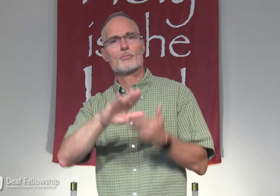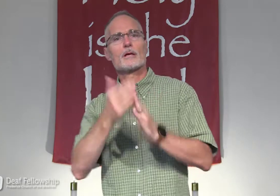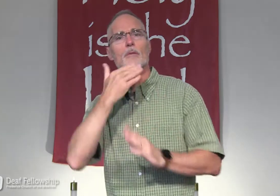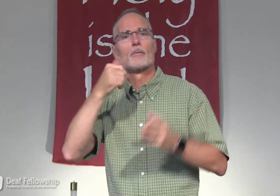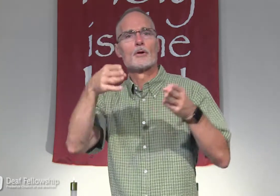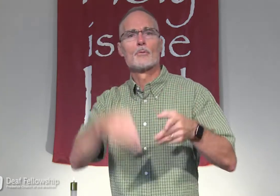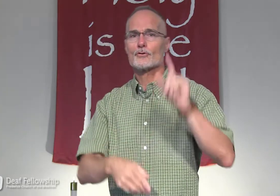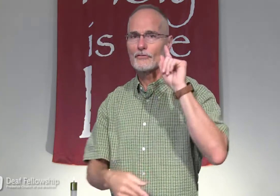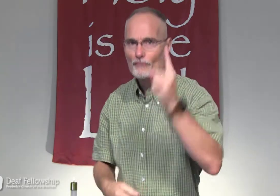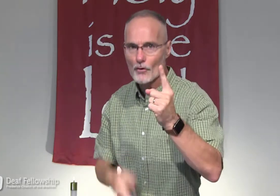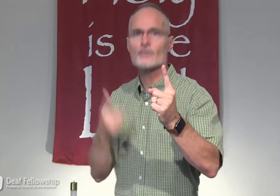was for salvation.